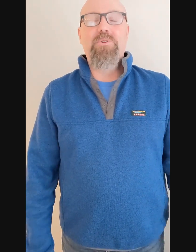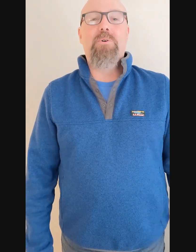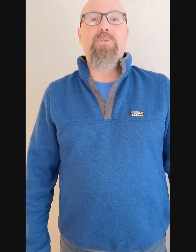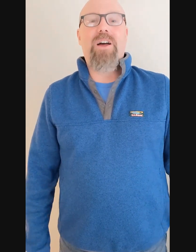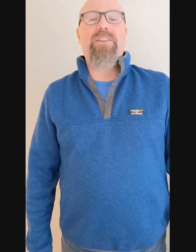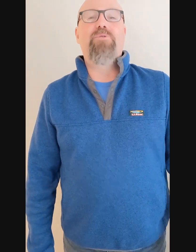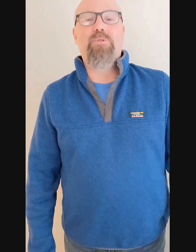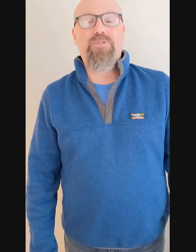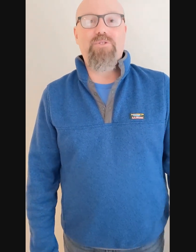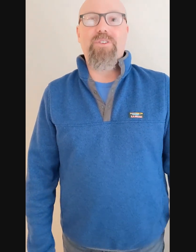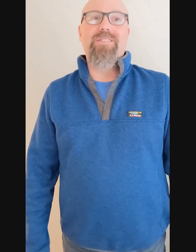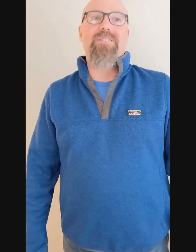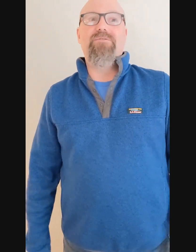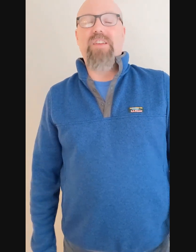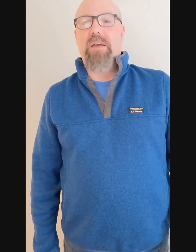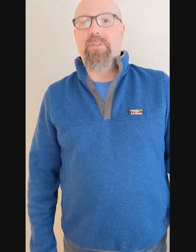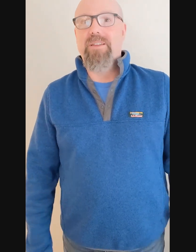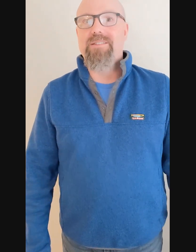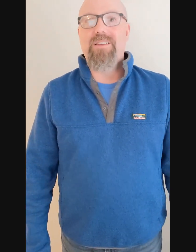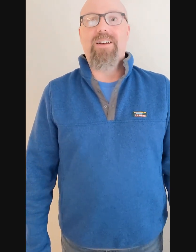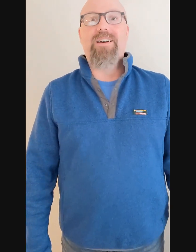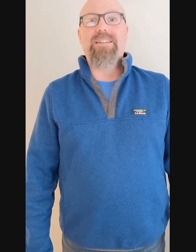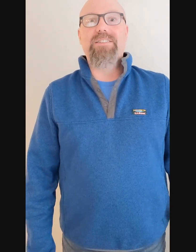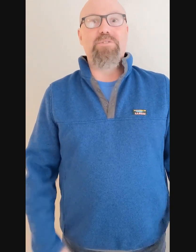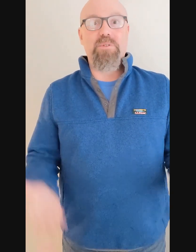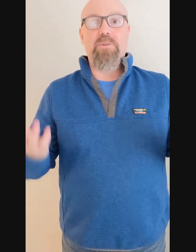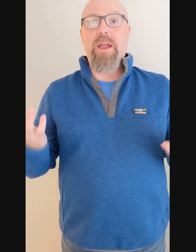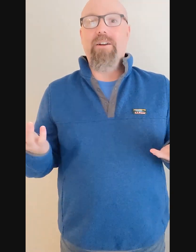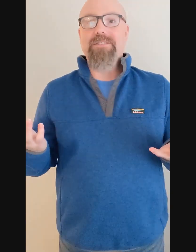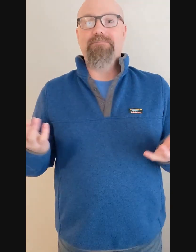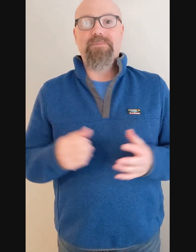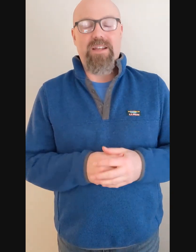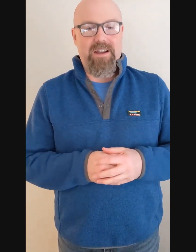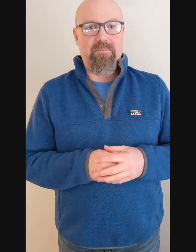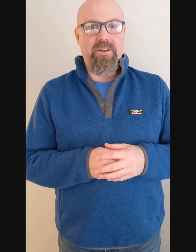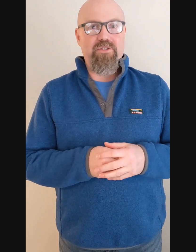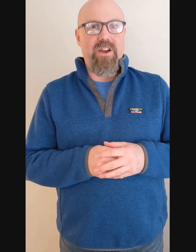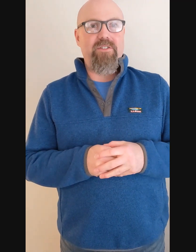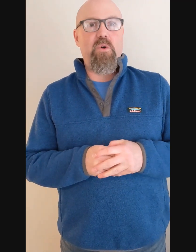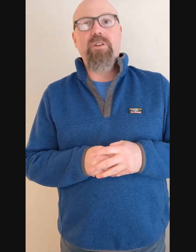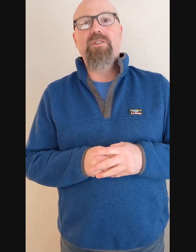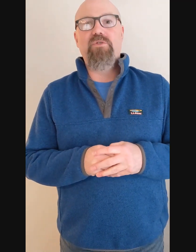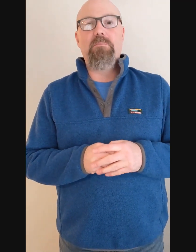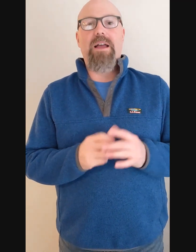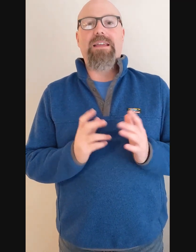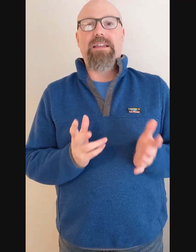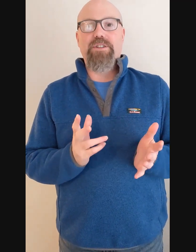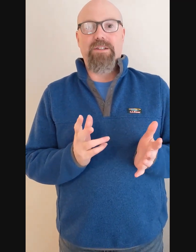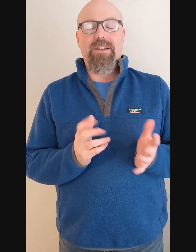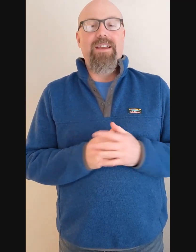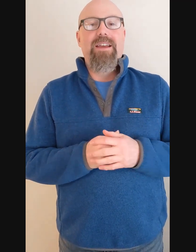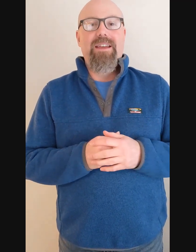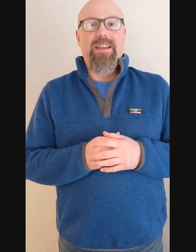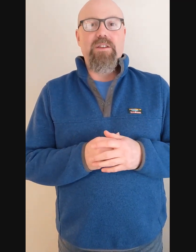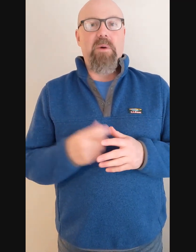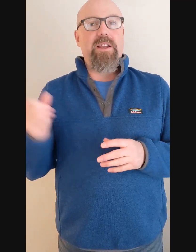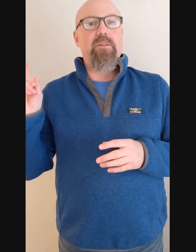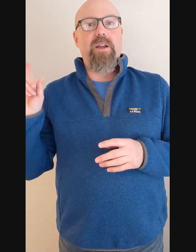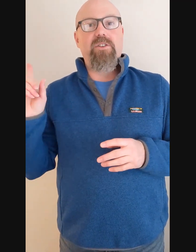Hello, Old County Road students and families. This is Mr. Barrett, and I'm going to try and record this from my kitchen. And you might hear my